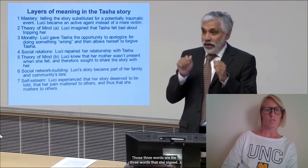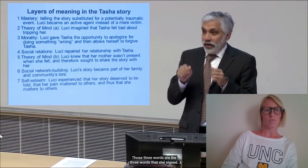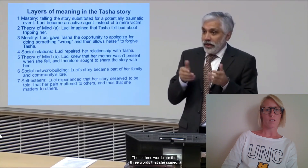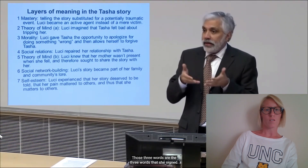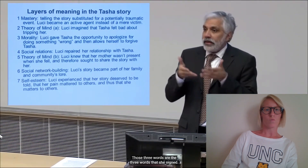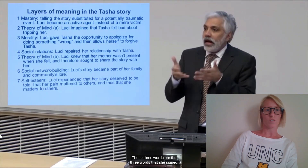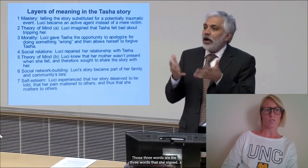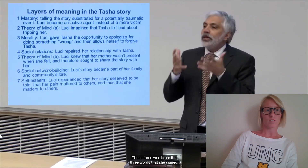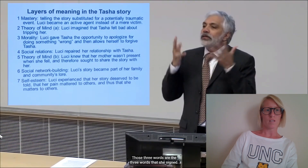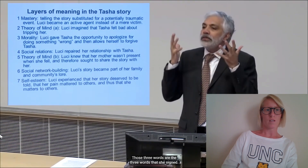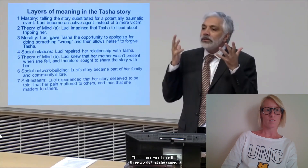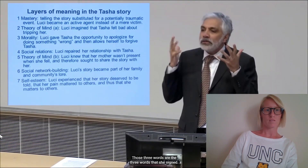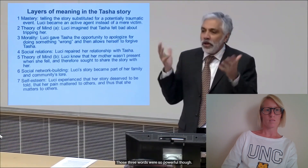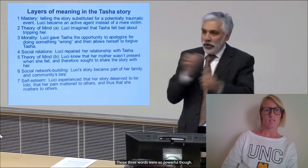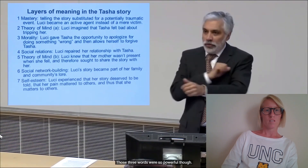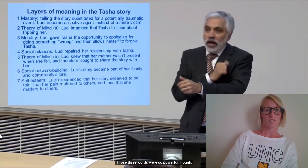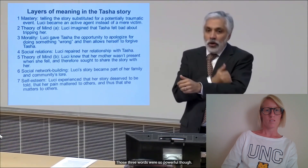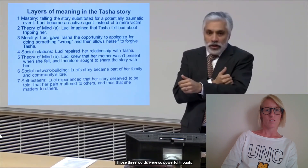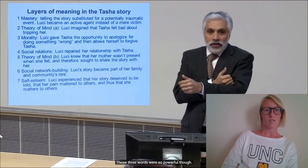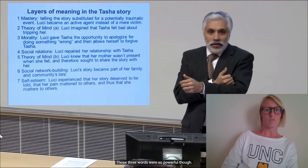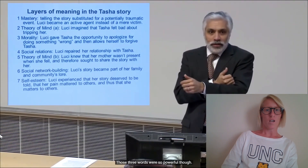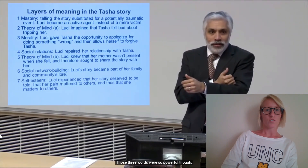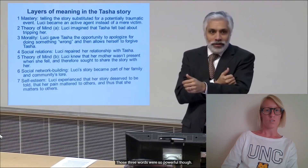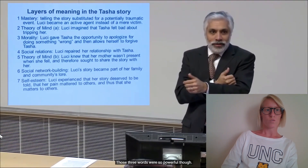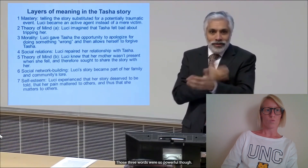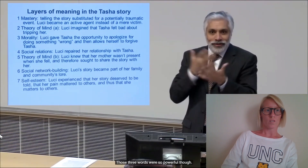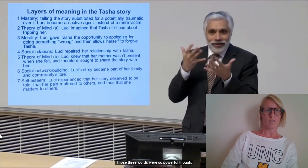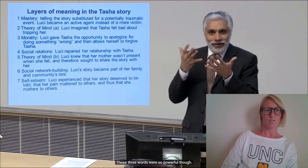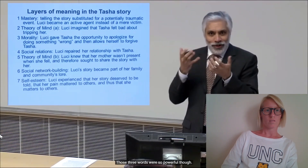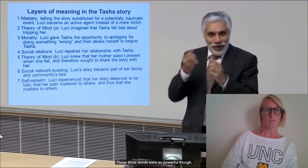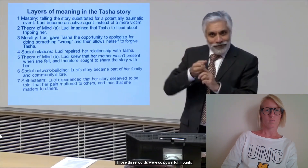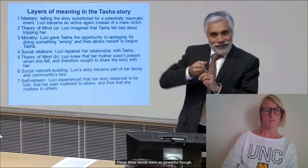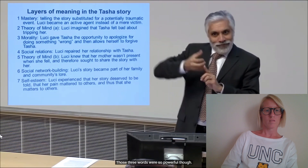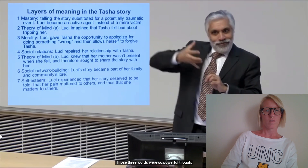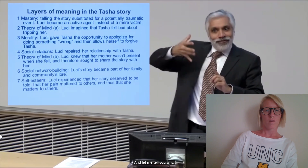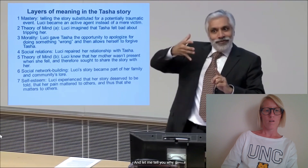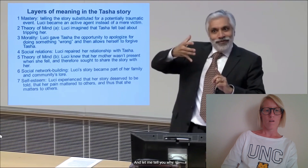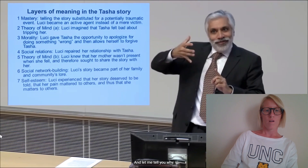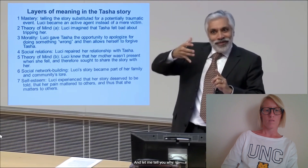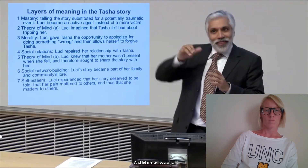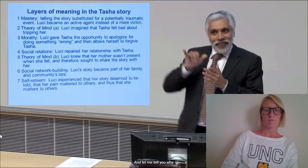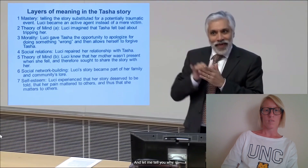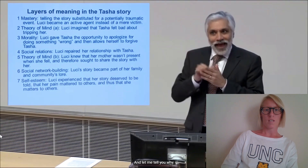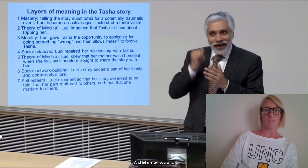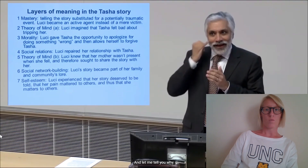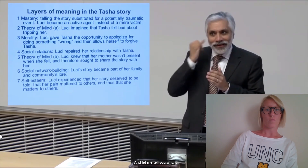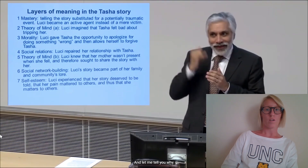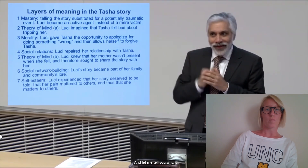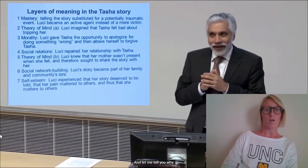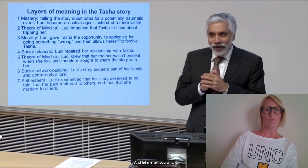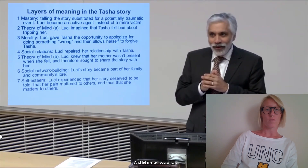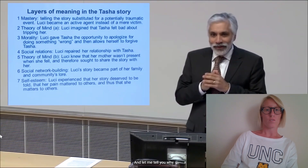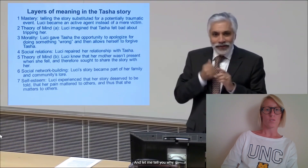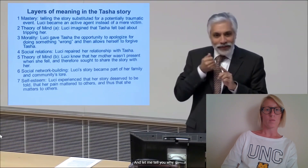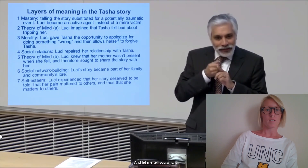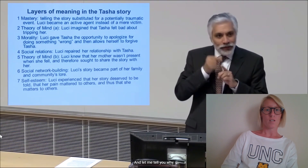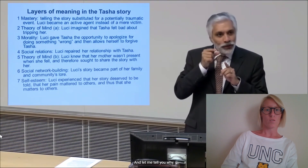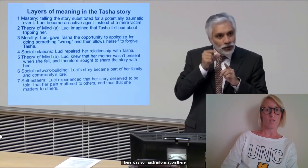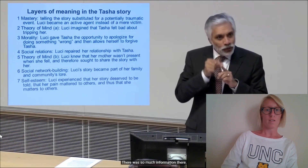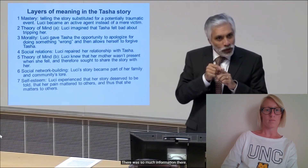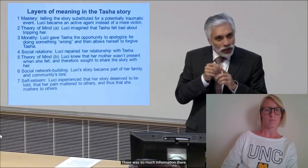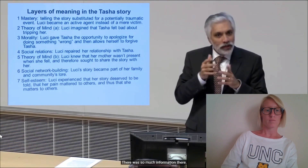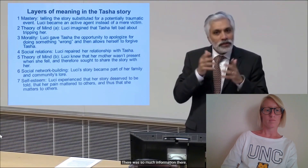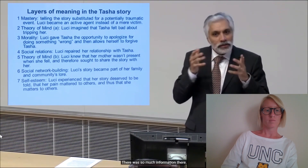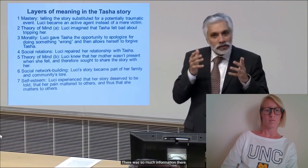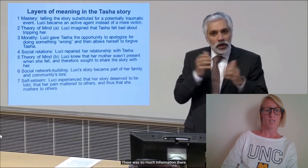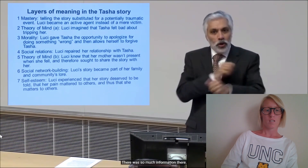These were the 3 words that... Those 3 words were so powerful, though, and let me tell you why. Very powerful, so let me tell you. There